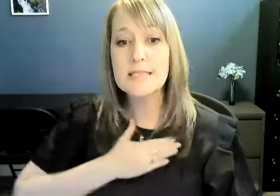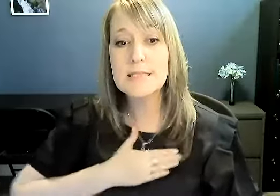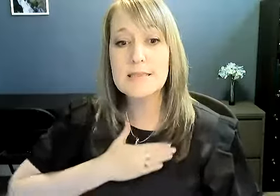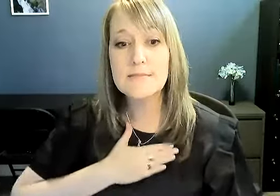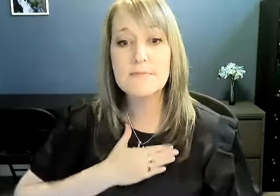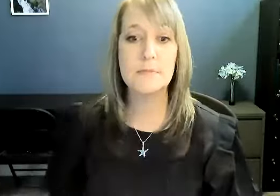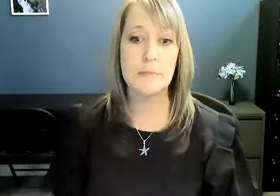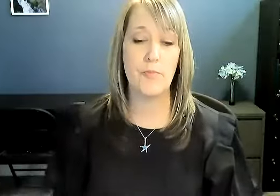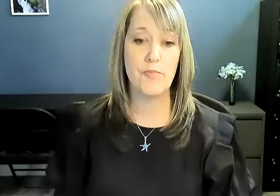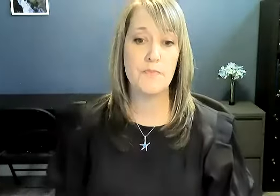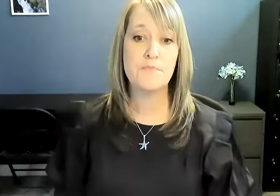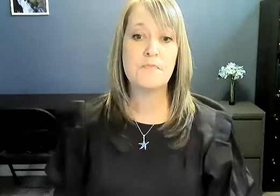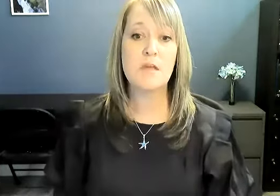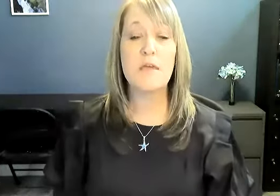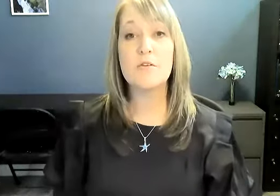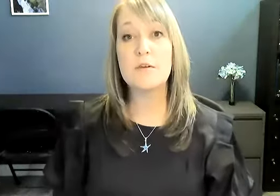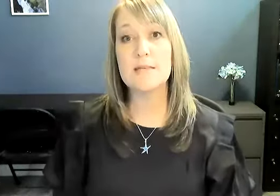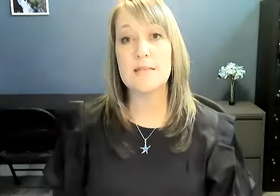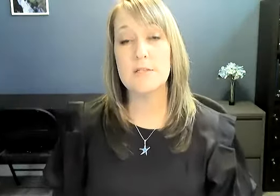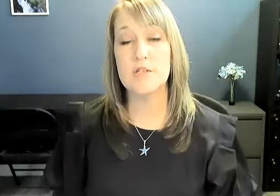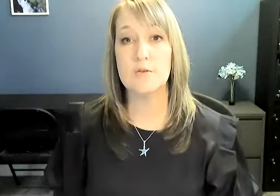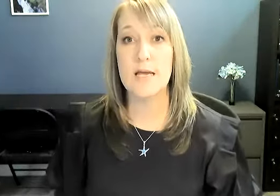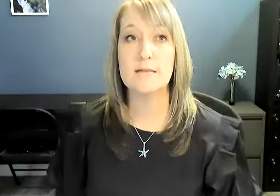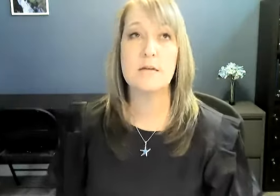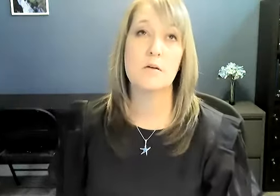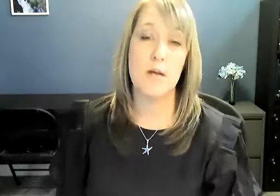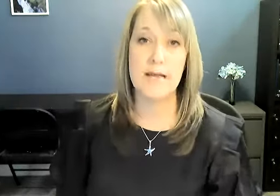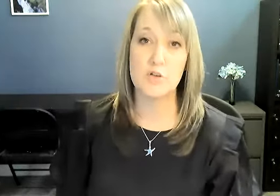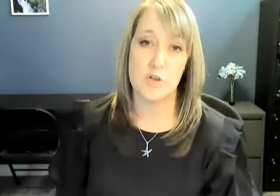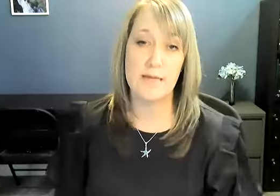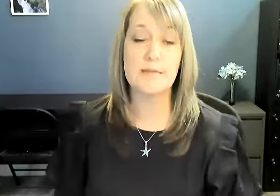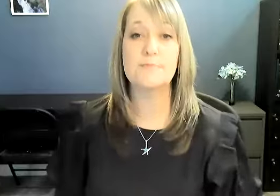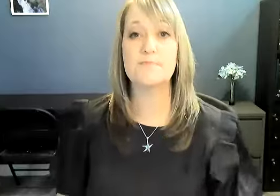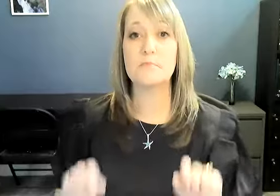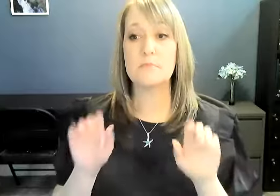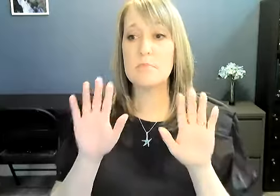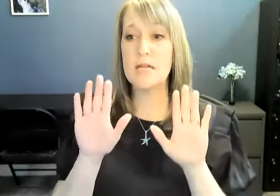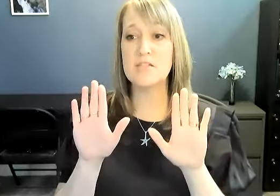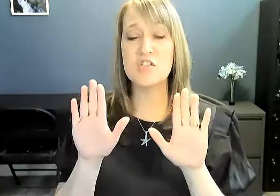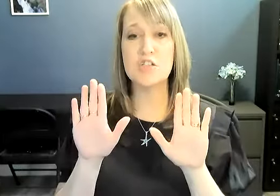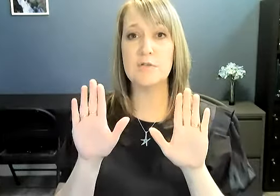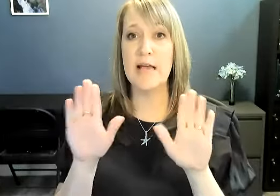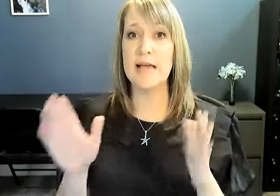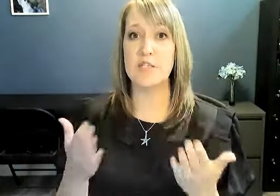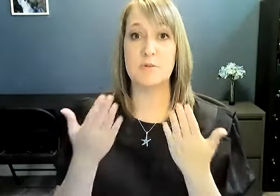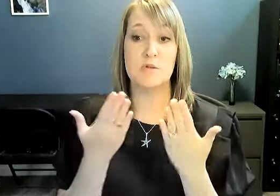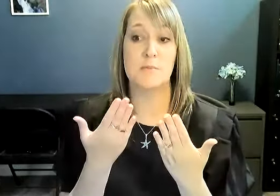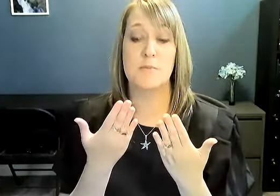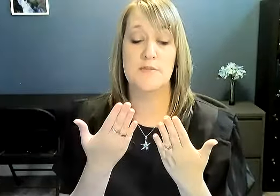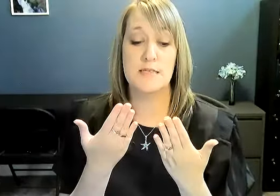Please. Thank you can be signed two ways, one hand or two hands. It's just two flat hand shapes with your palms facing